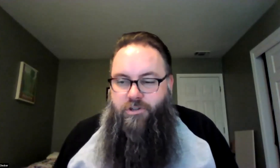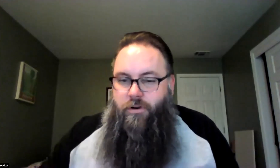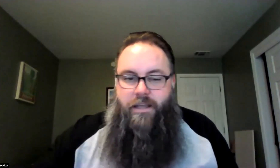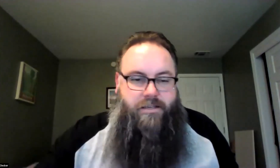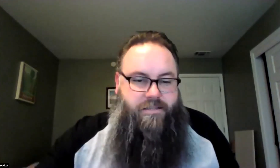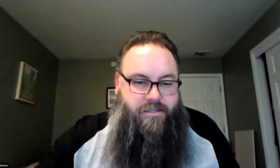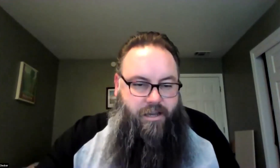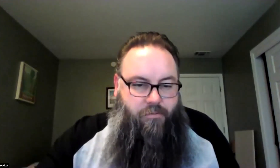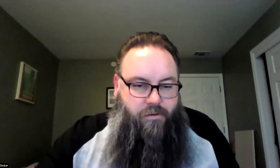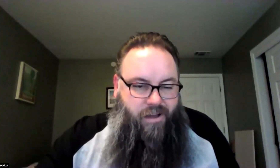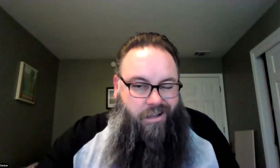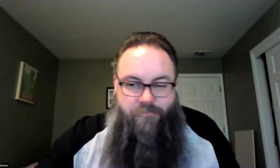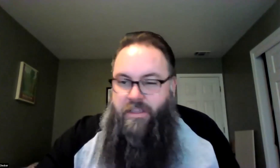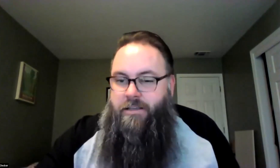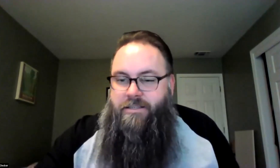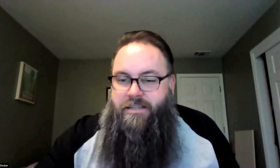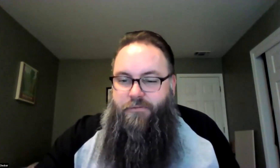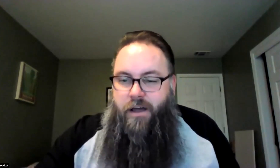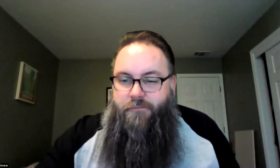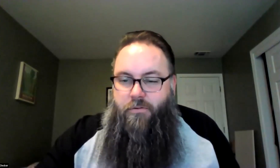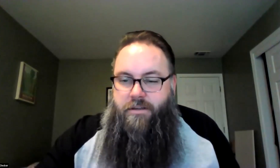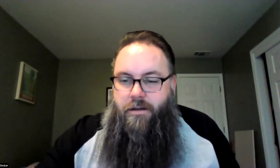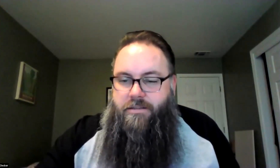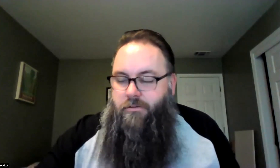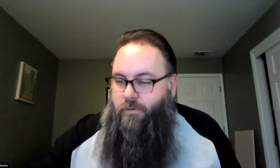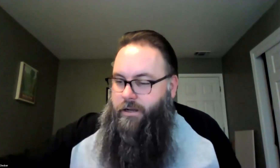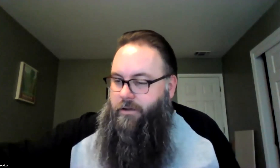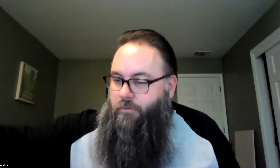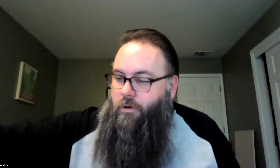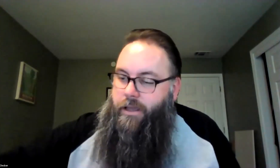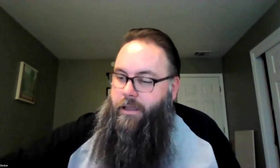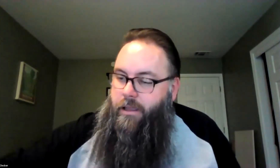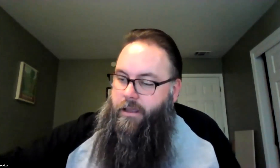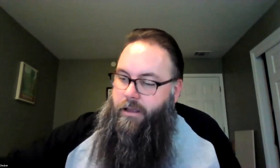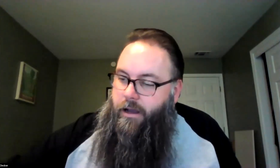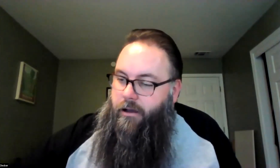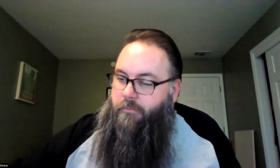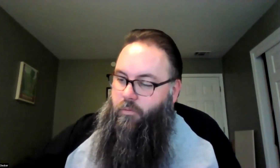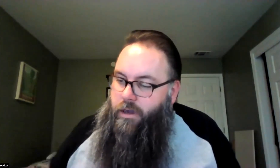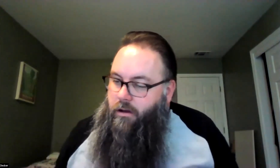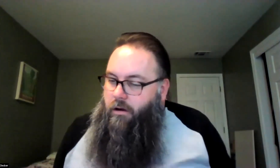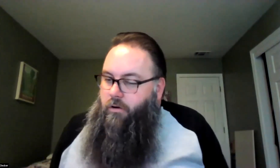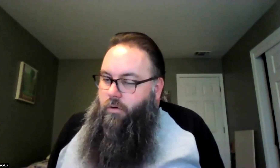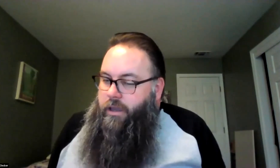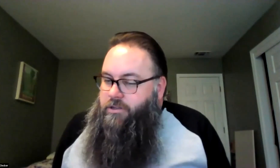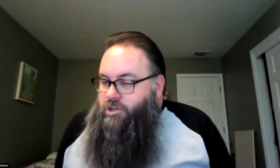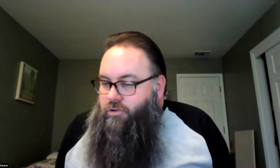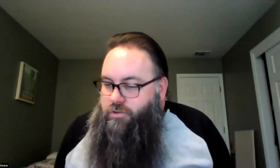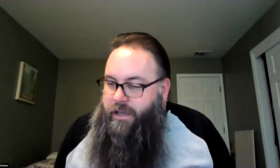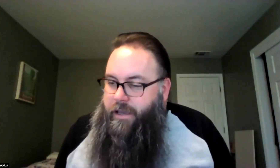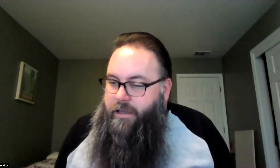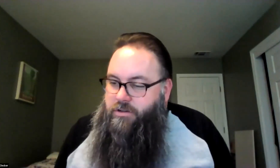thank you all for joining us today. We've got 65 folks on, so we're going to get rolling. We are